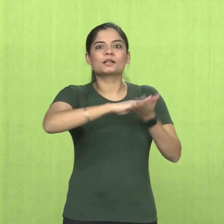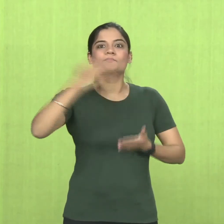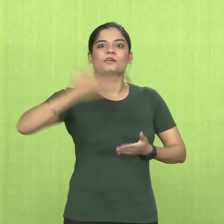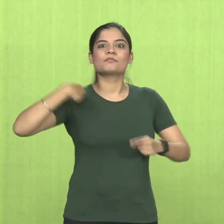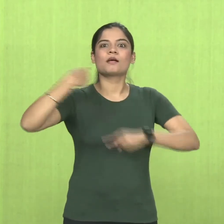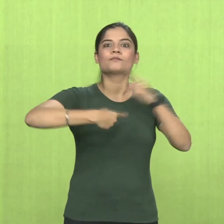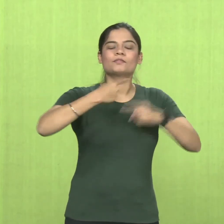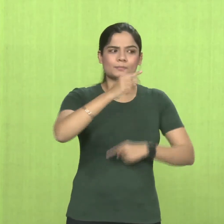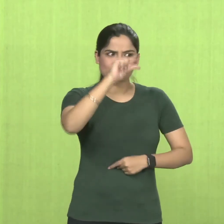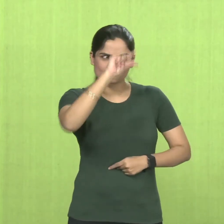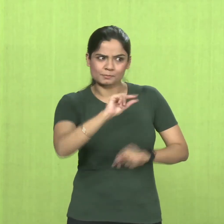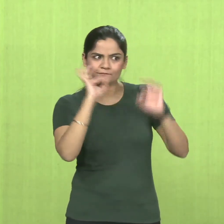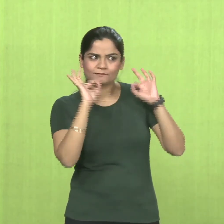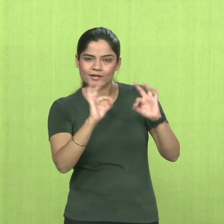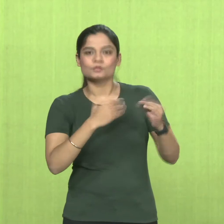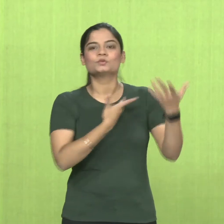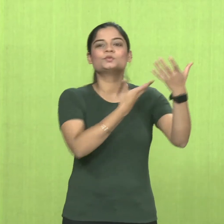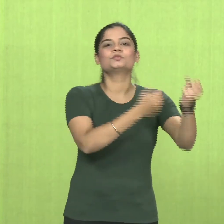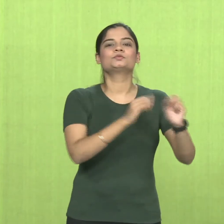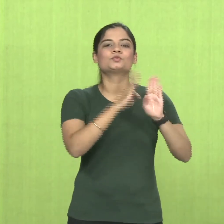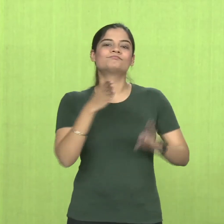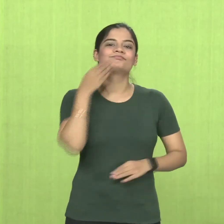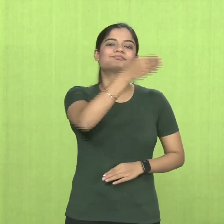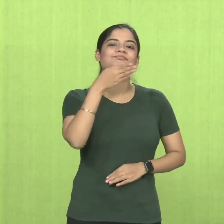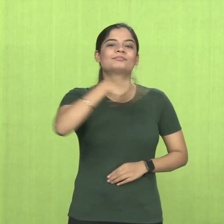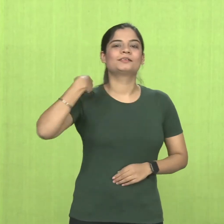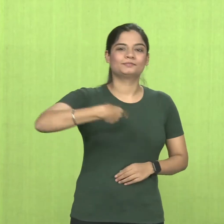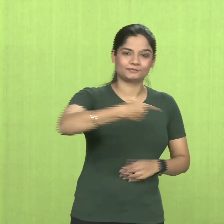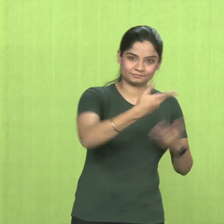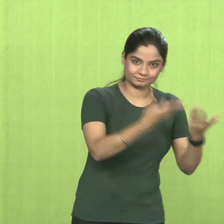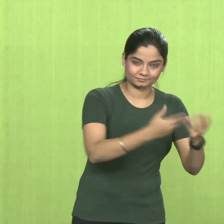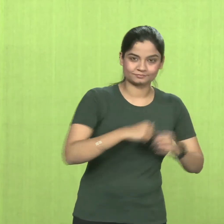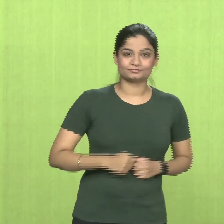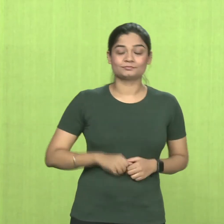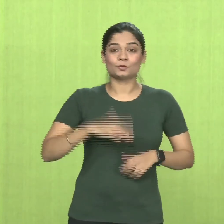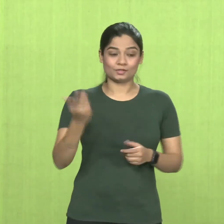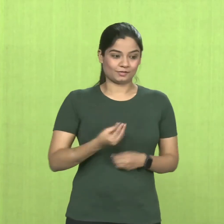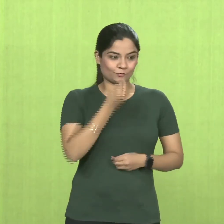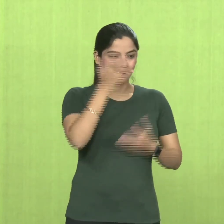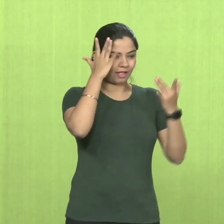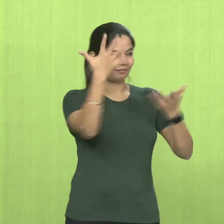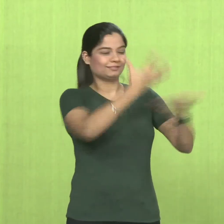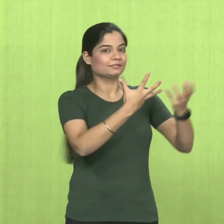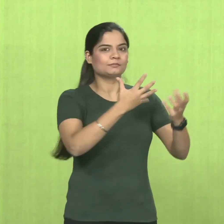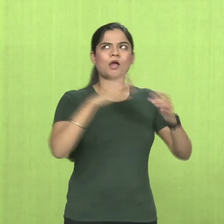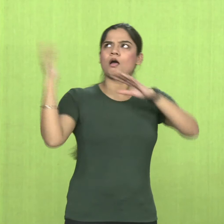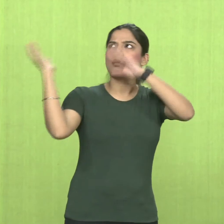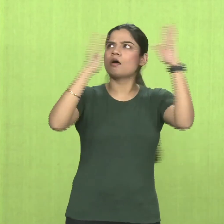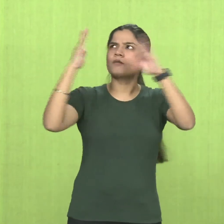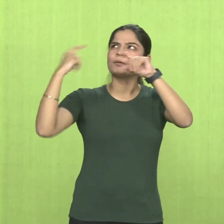buying from, it's cheap and reliable. So buy from that store. Second thing that you have to remember is buy when it